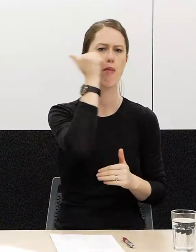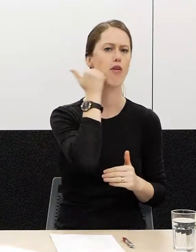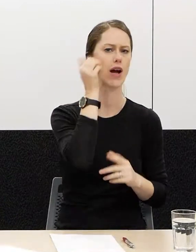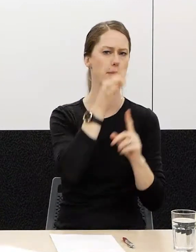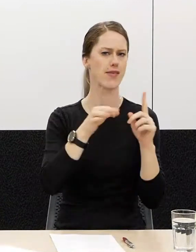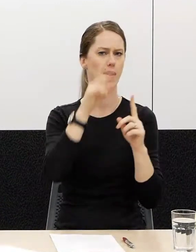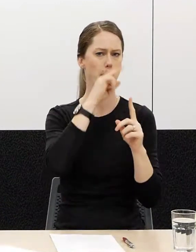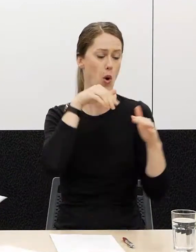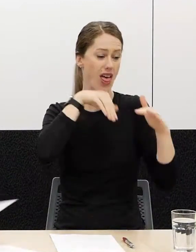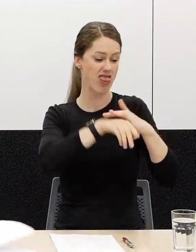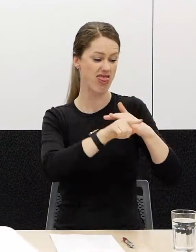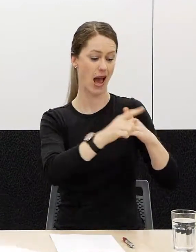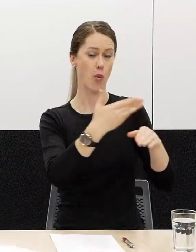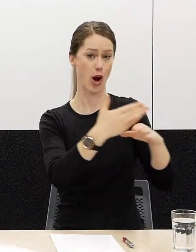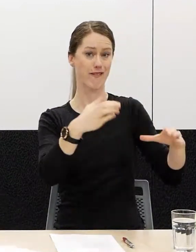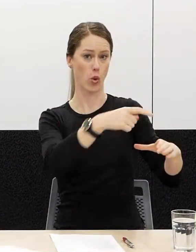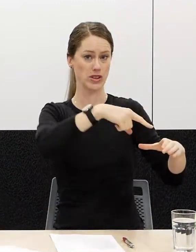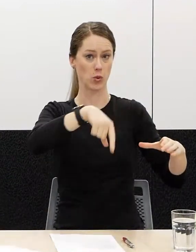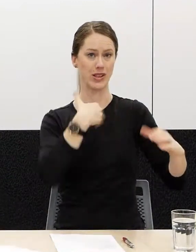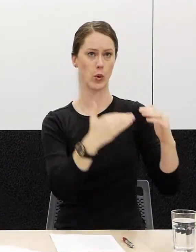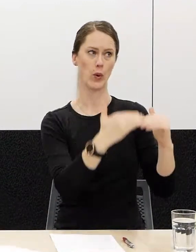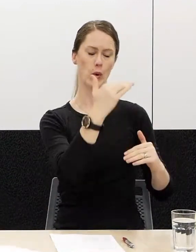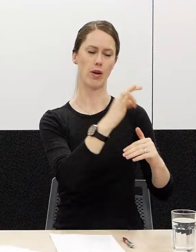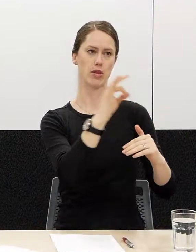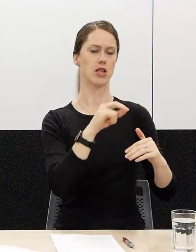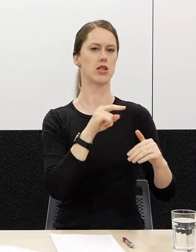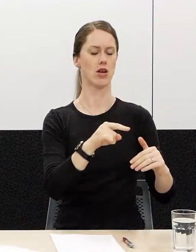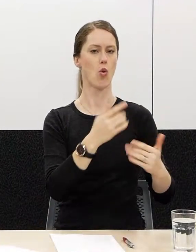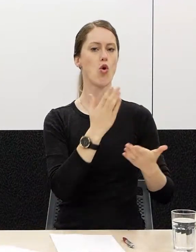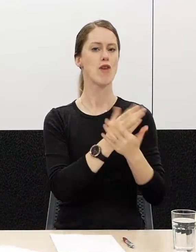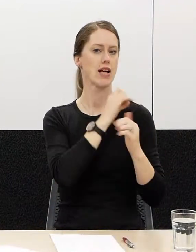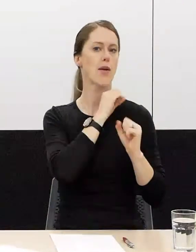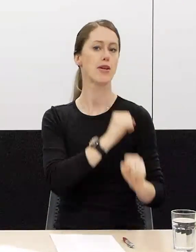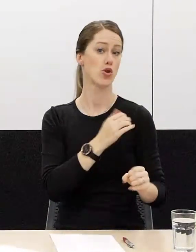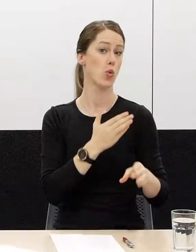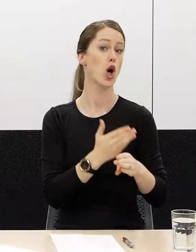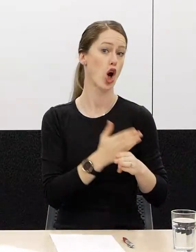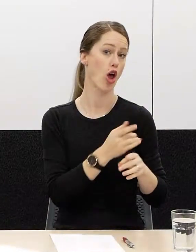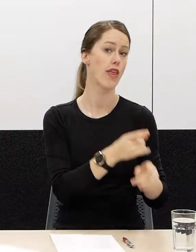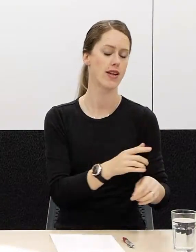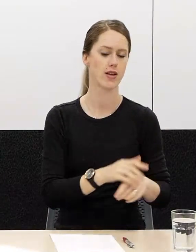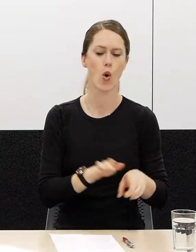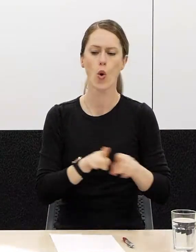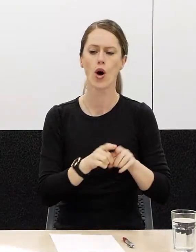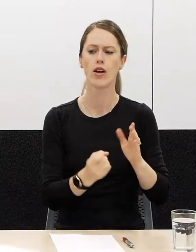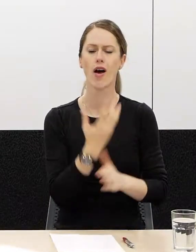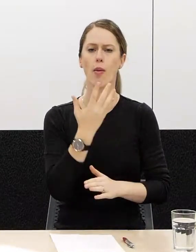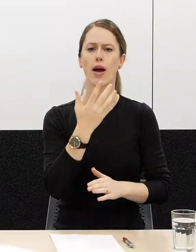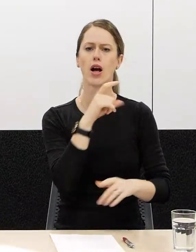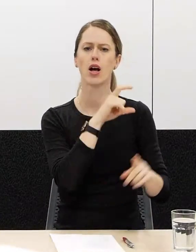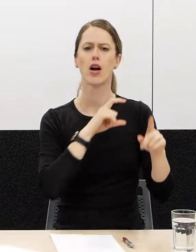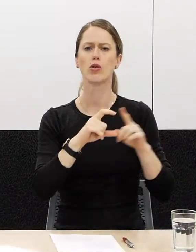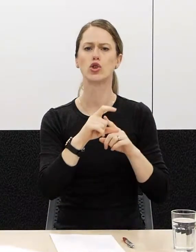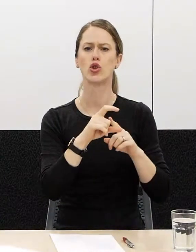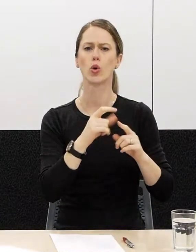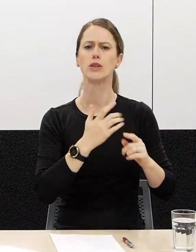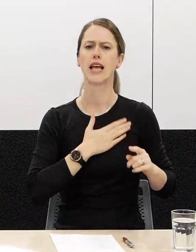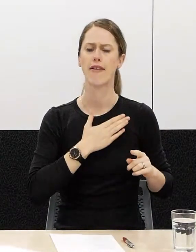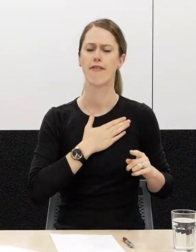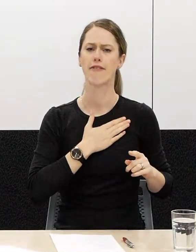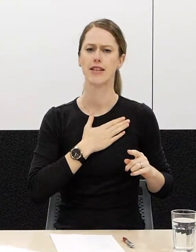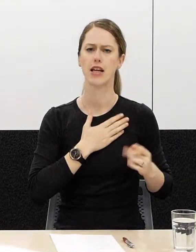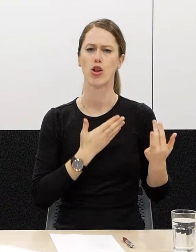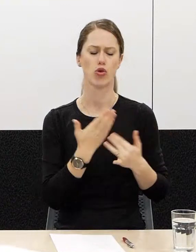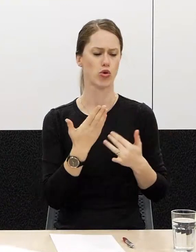Pacific people in the cancer health workforce. We're really committed to working on that, as well as developing cultural safety